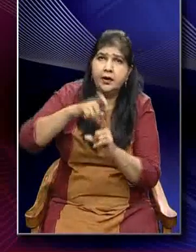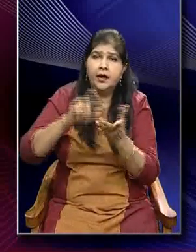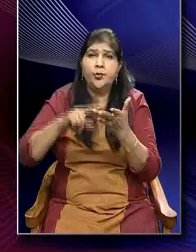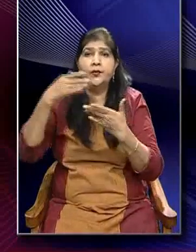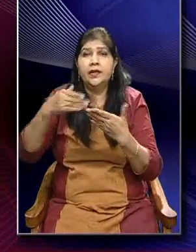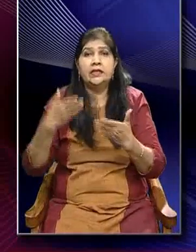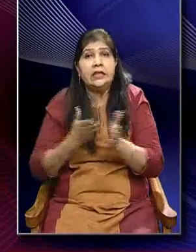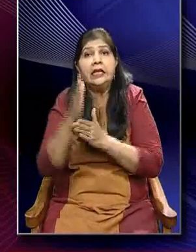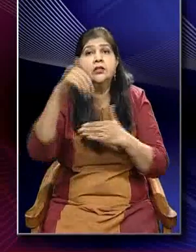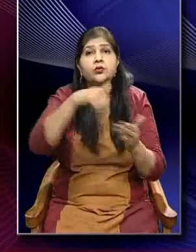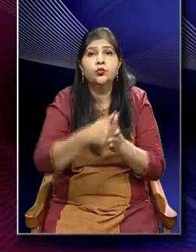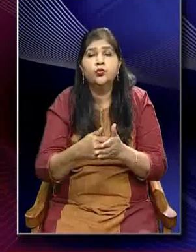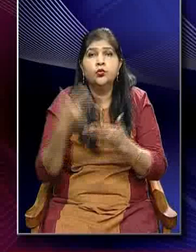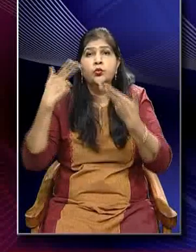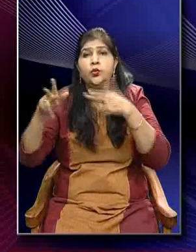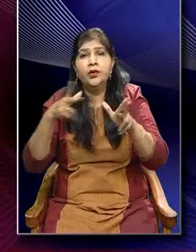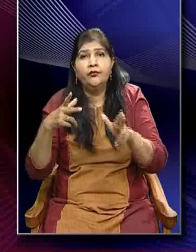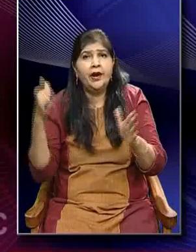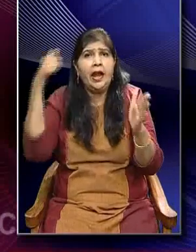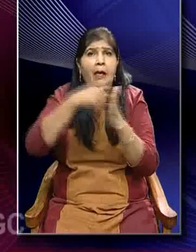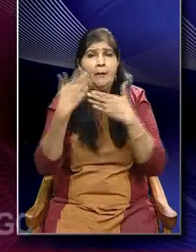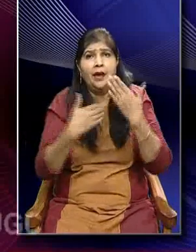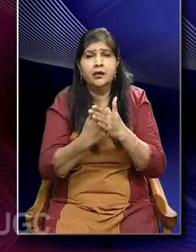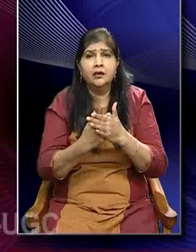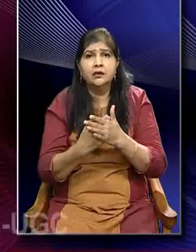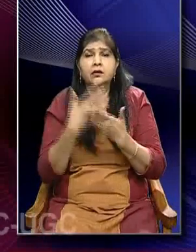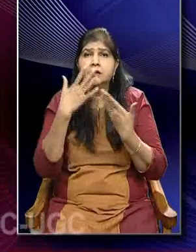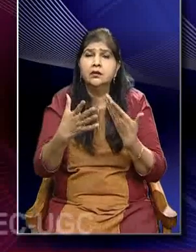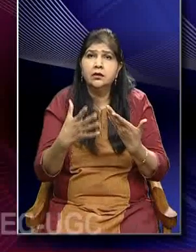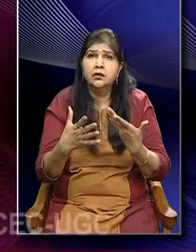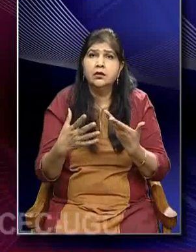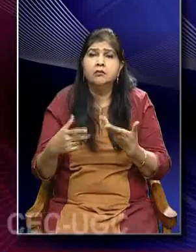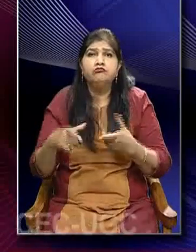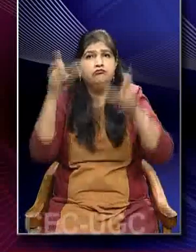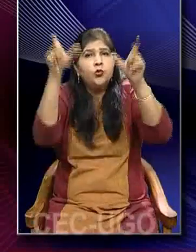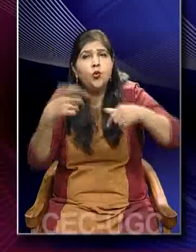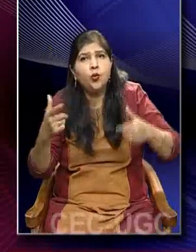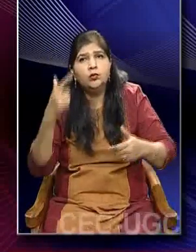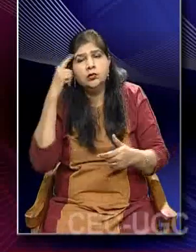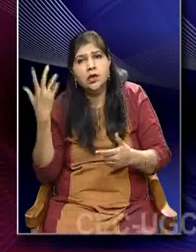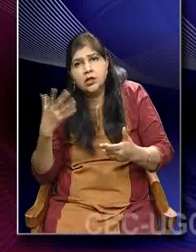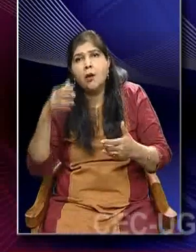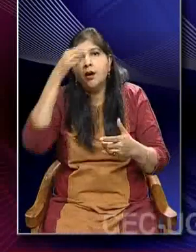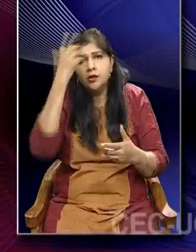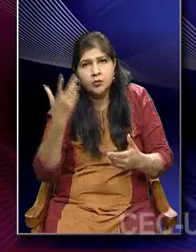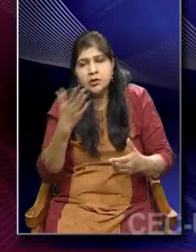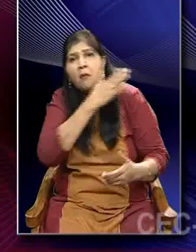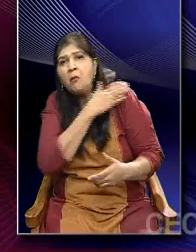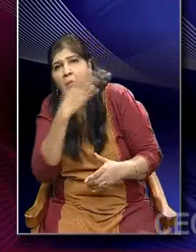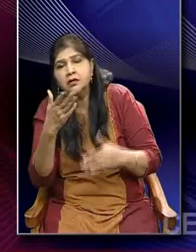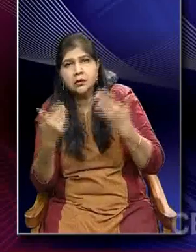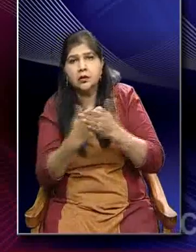to different impact on different types of people. At one point of